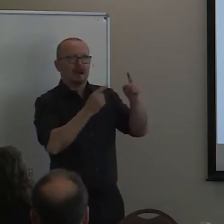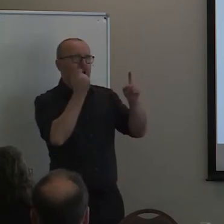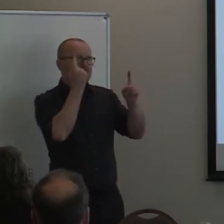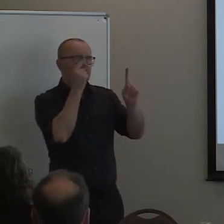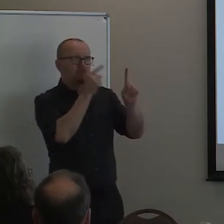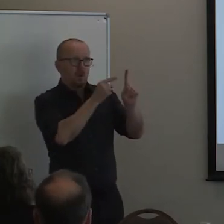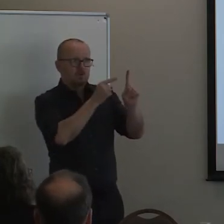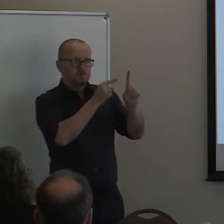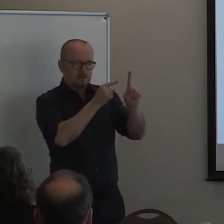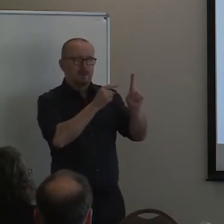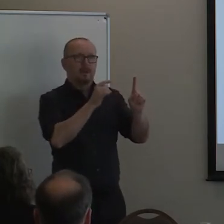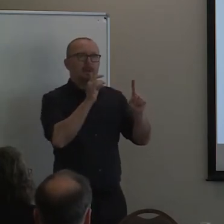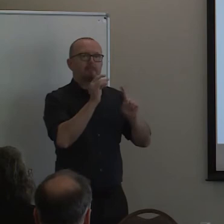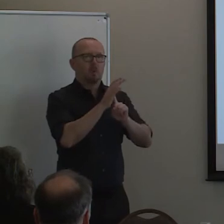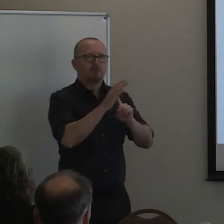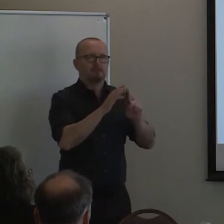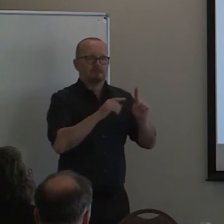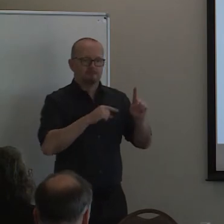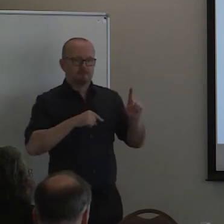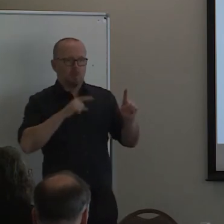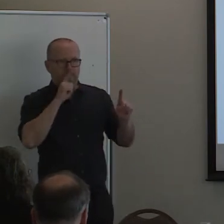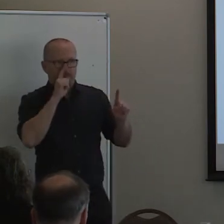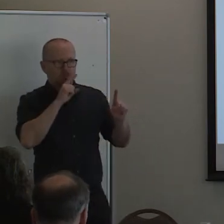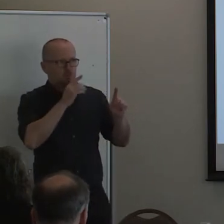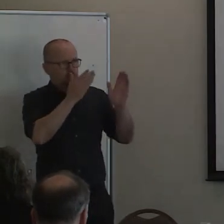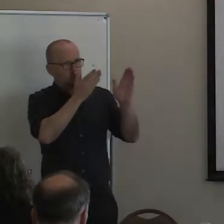for people to see a new or maybe less dominant story.